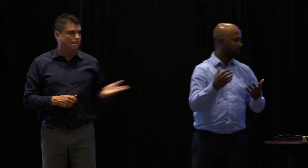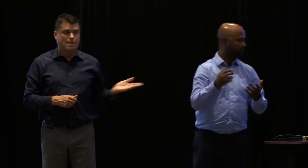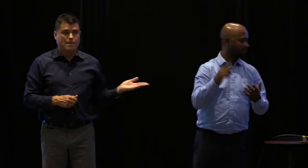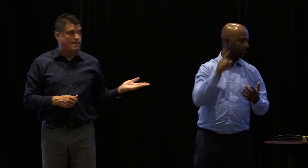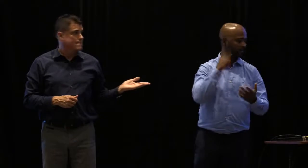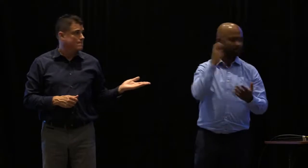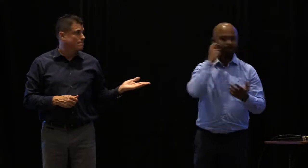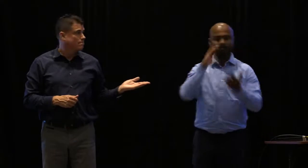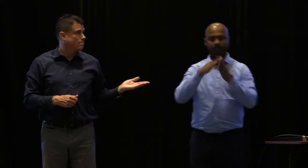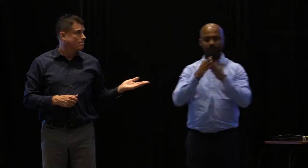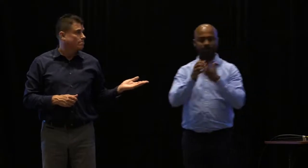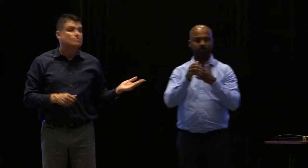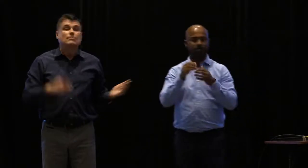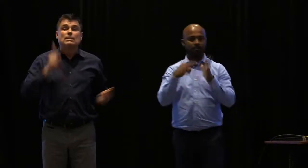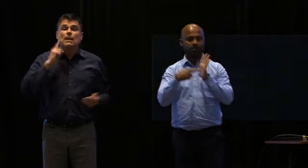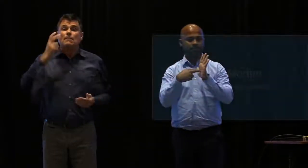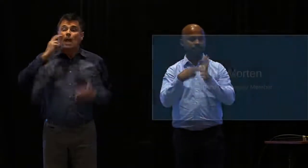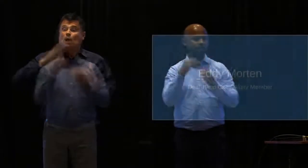Next up,